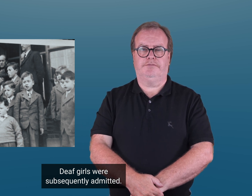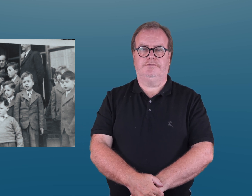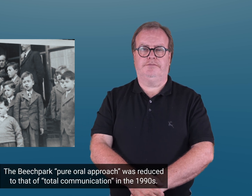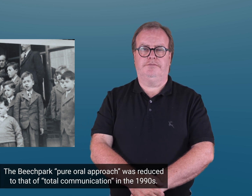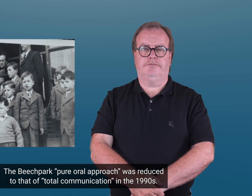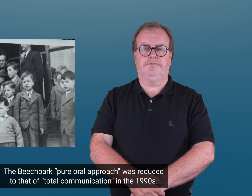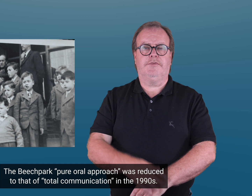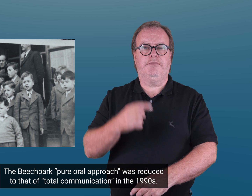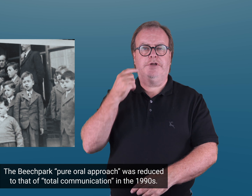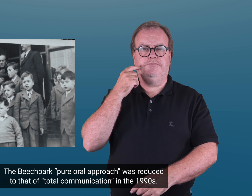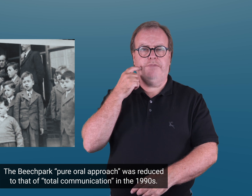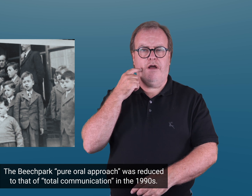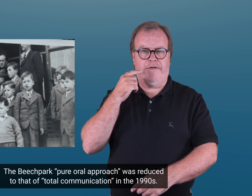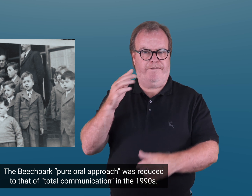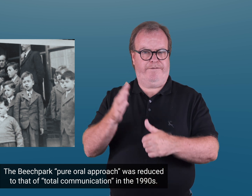The Beechpark pure oral approach